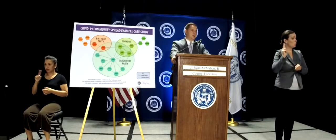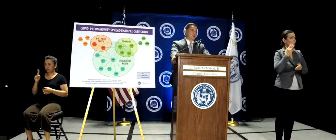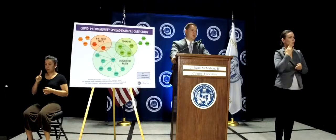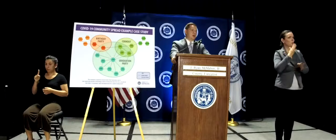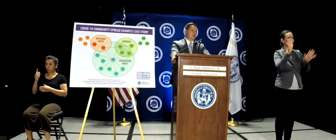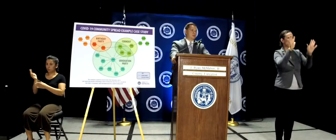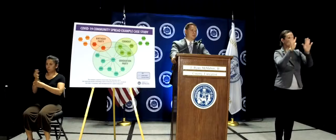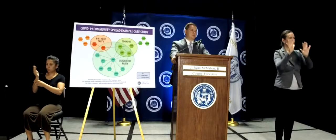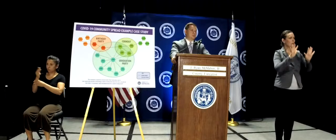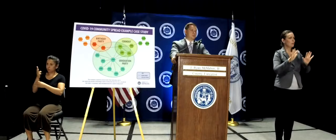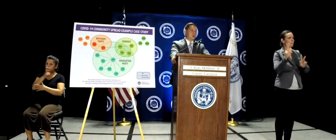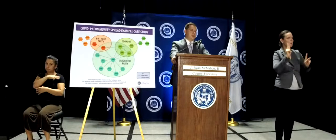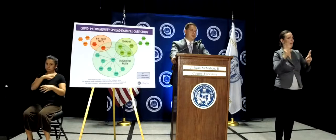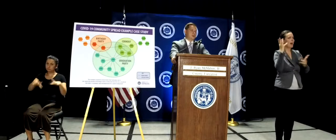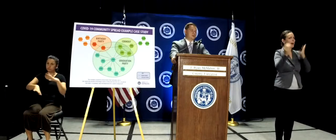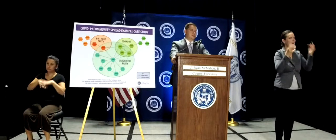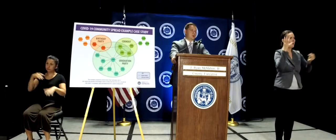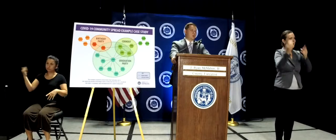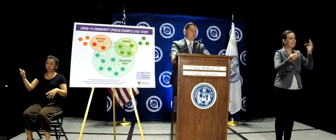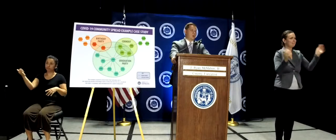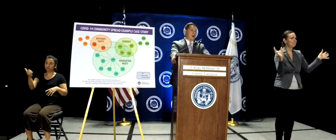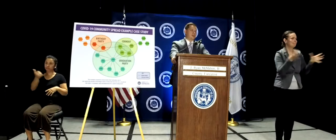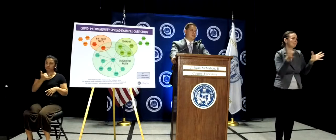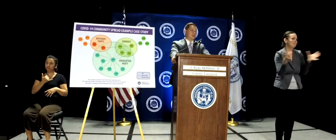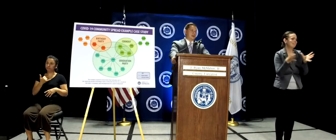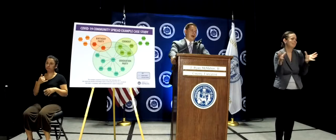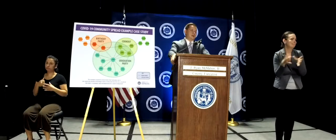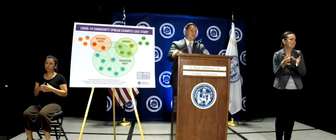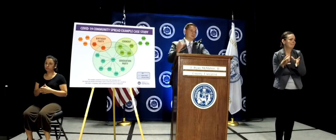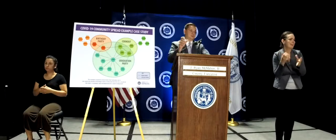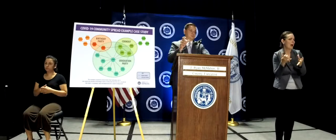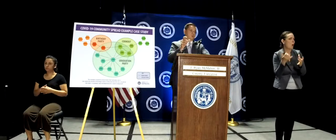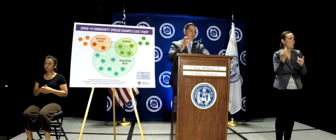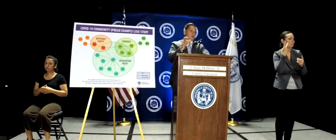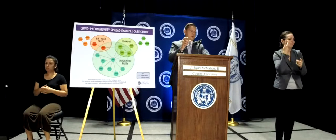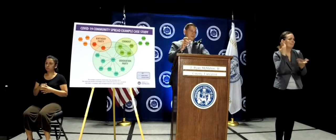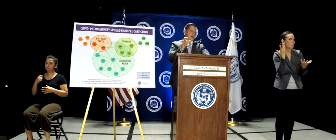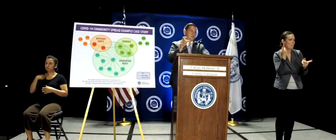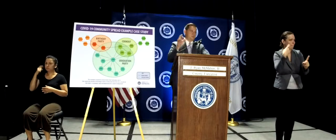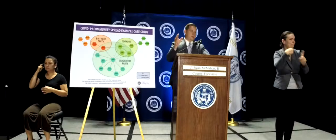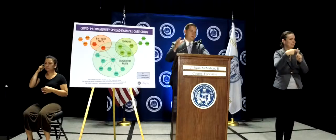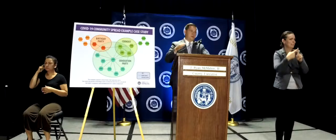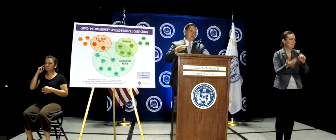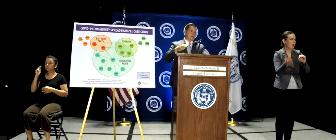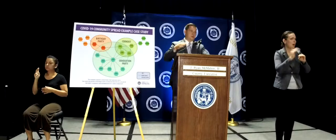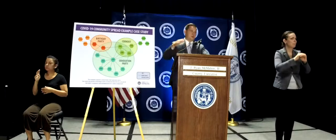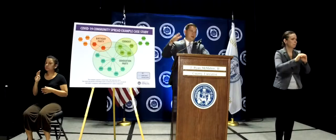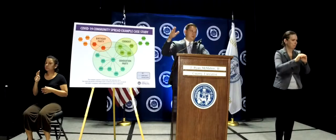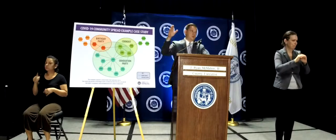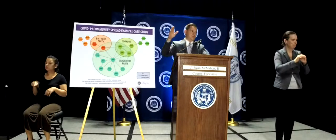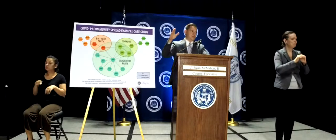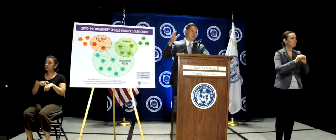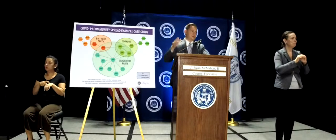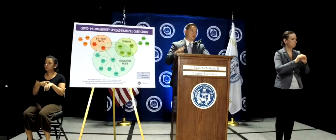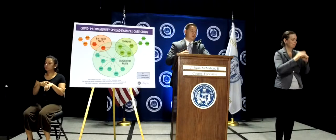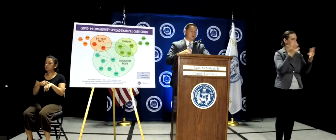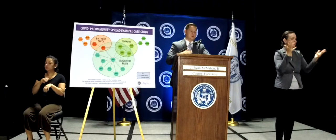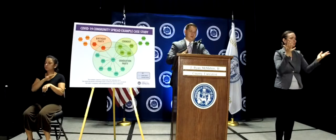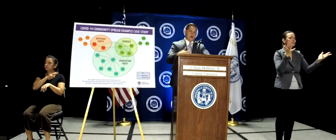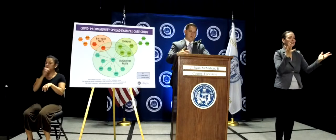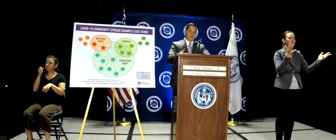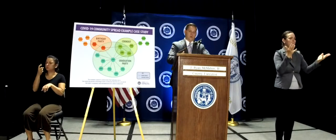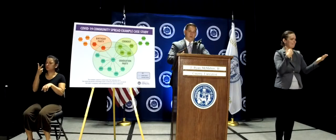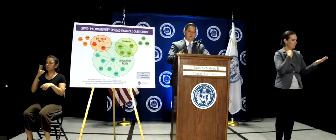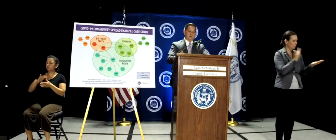excited. And so I think that moment in time has been reflected over the last 2 weeks.